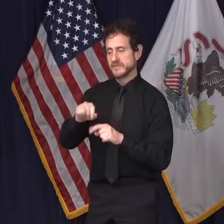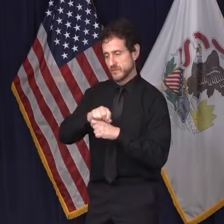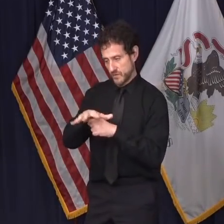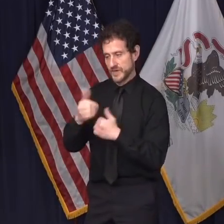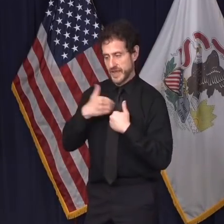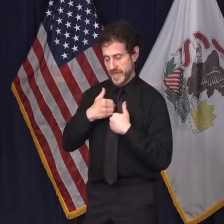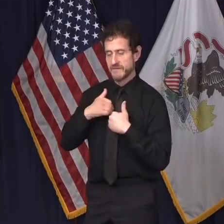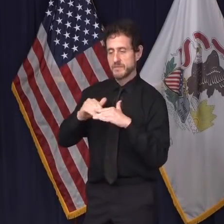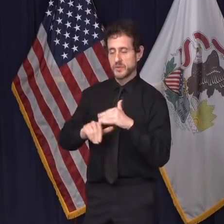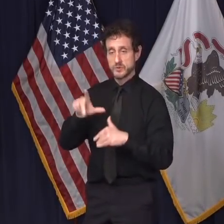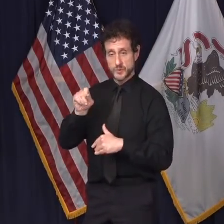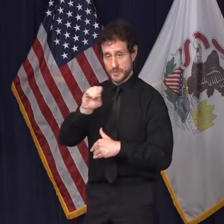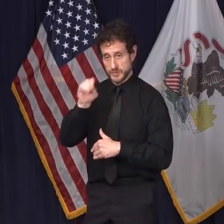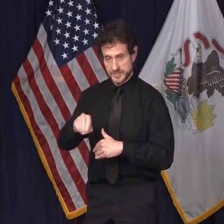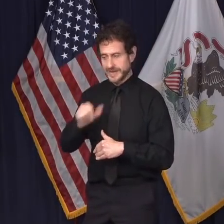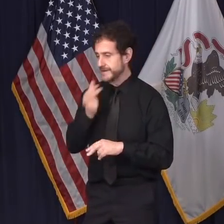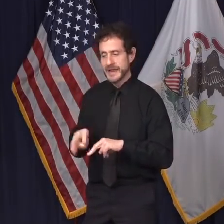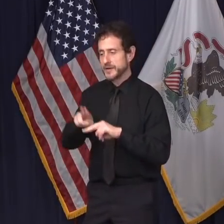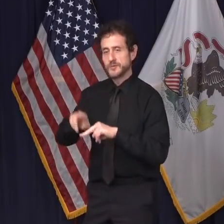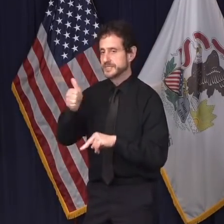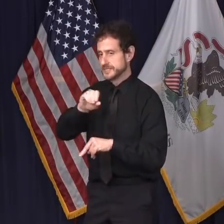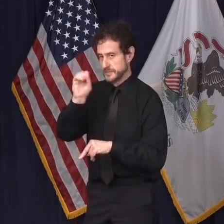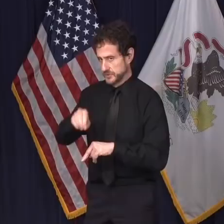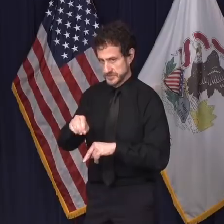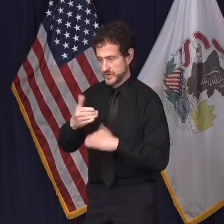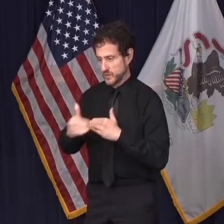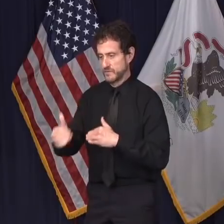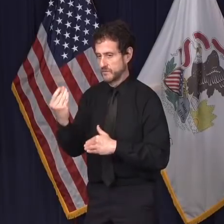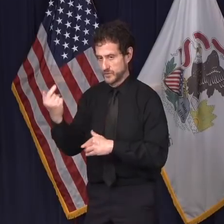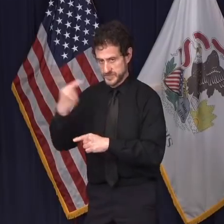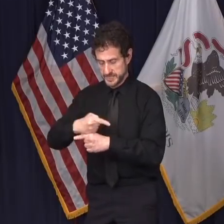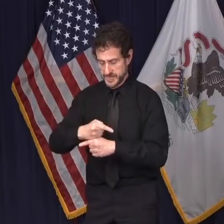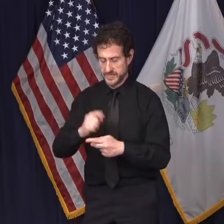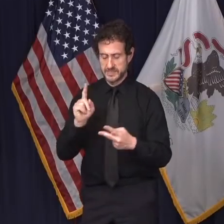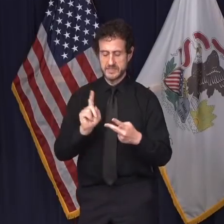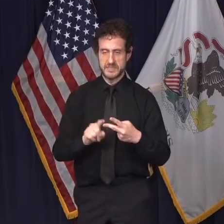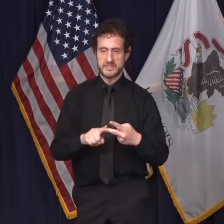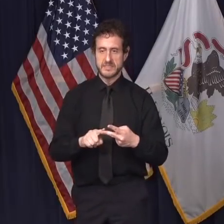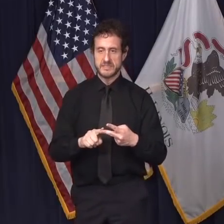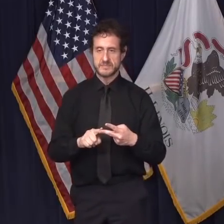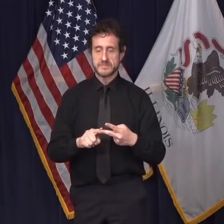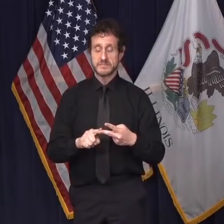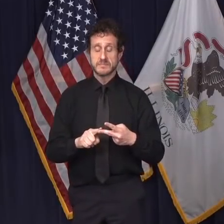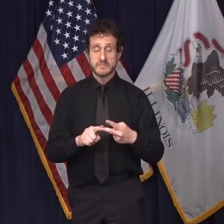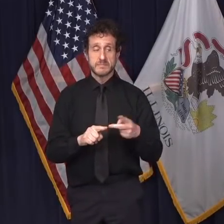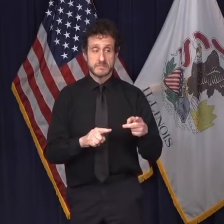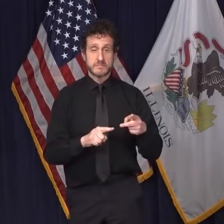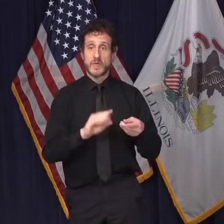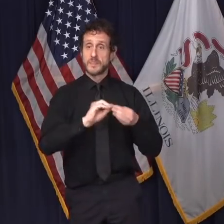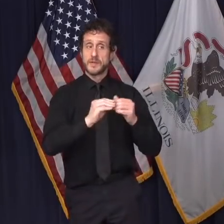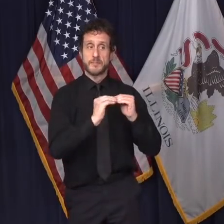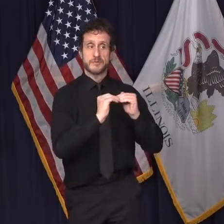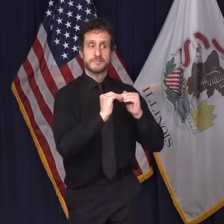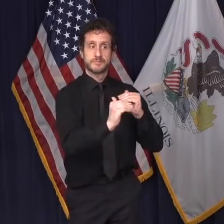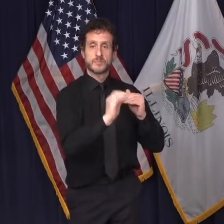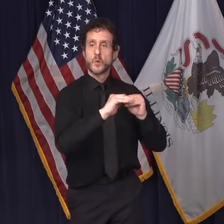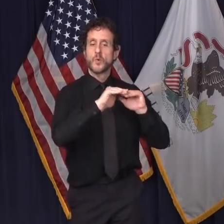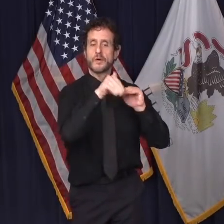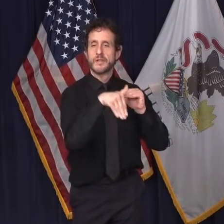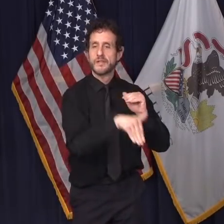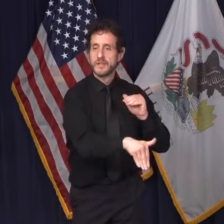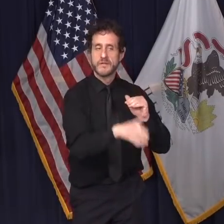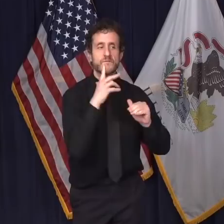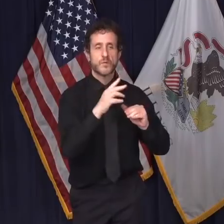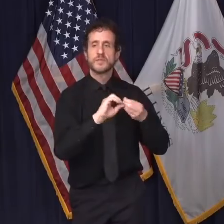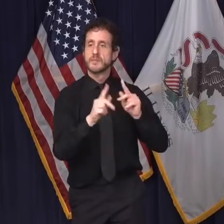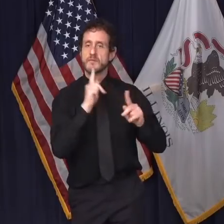points over a 14-day period, and no overall increase, so stability or a decrease, in